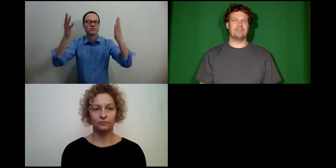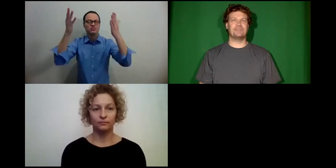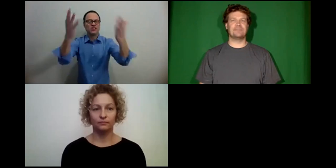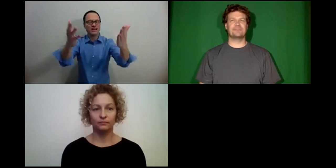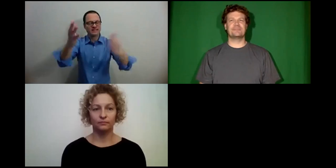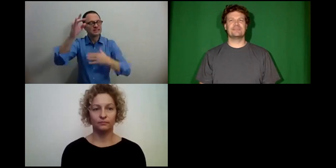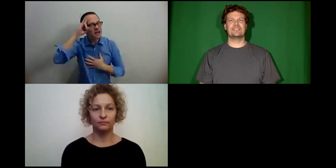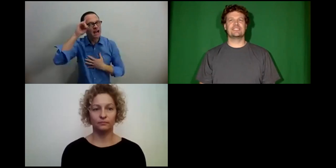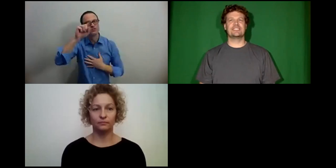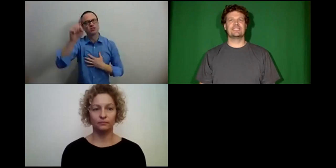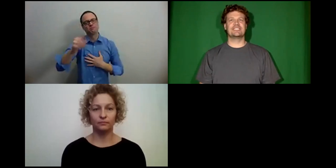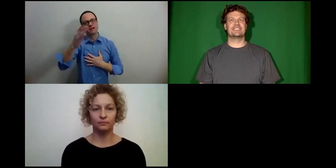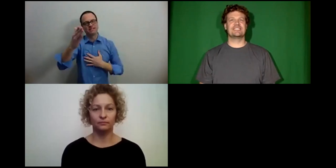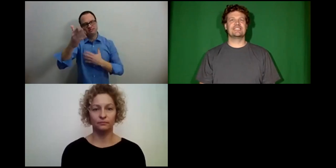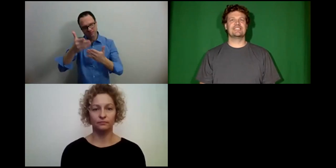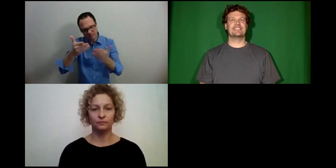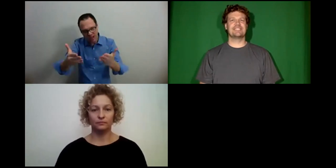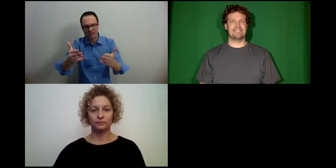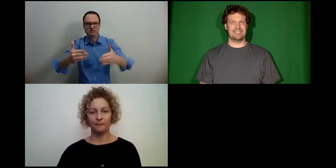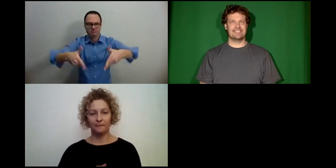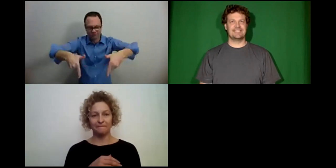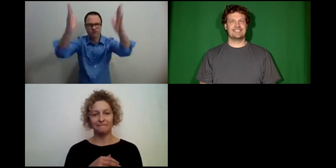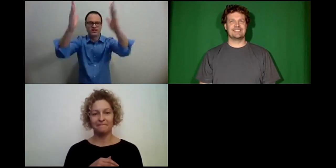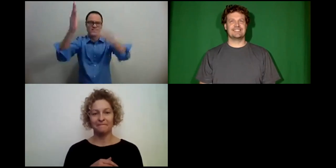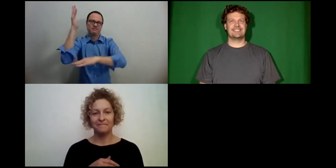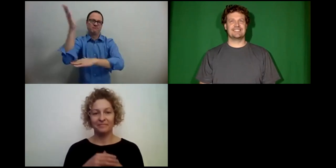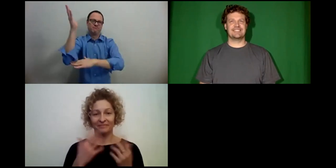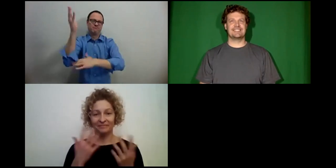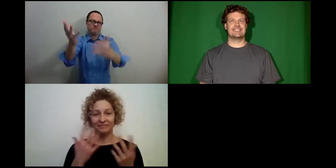Okay, it looks like all deaf interpreters are ready. Then, Miha,